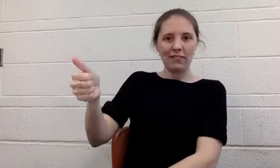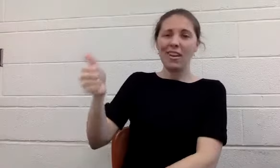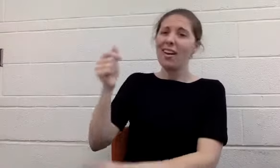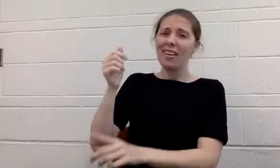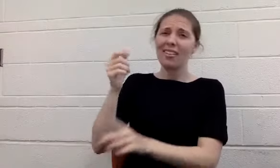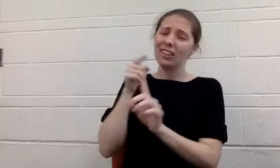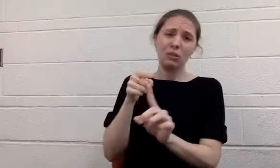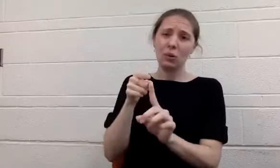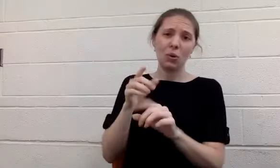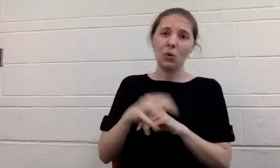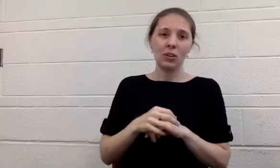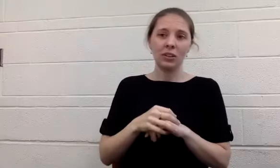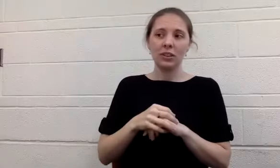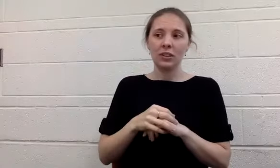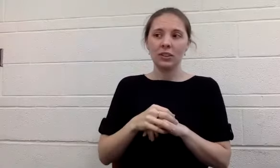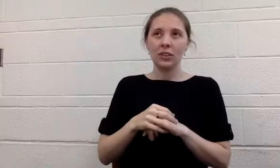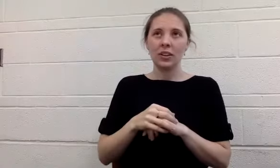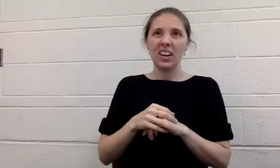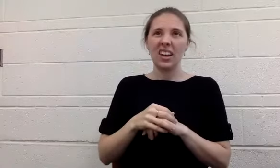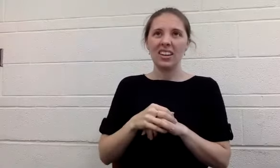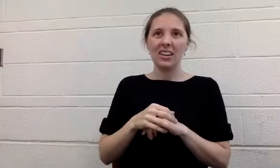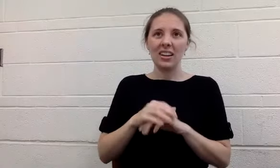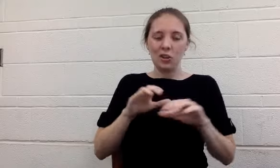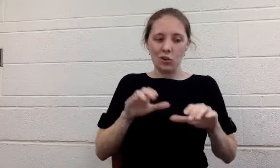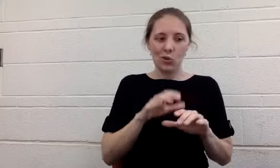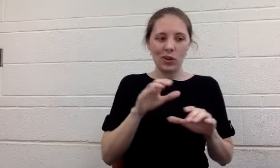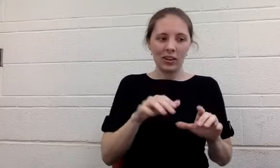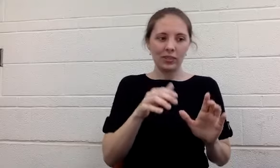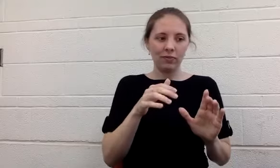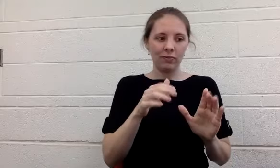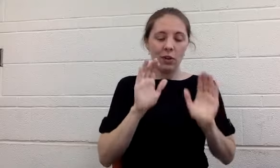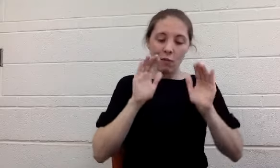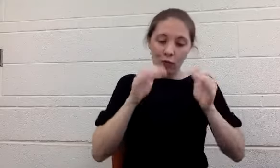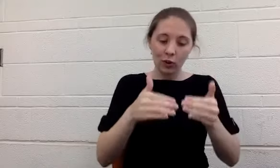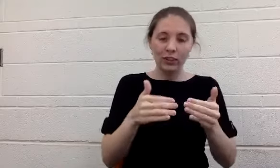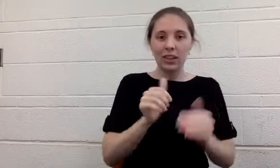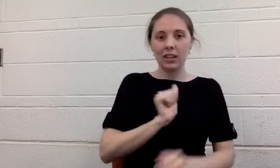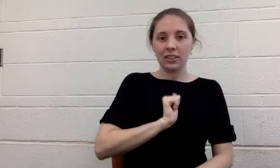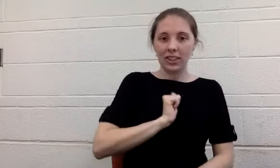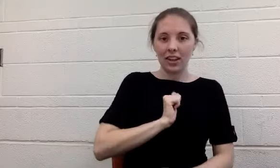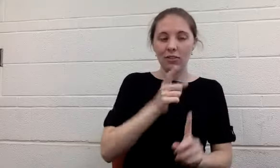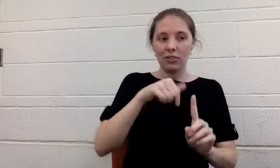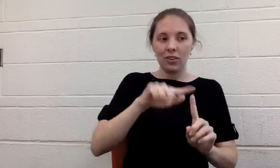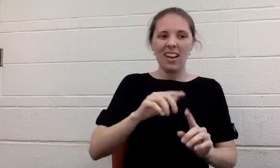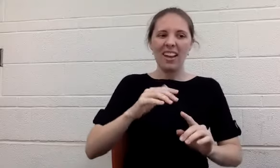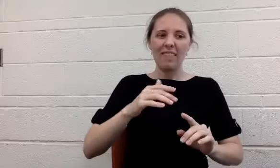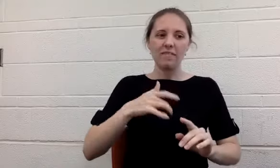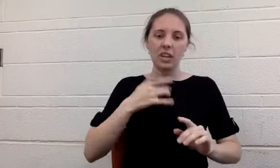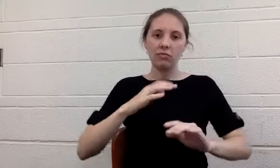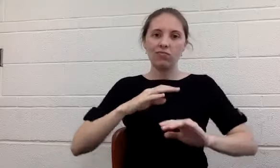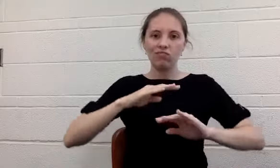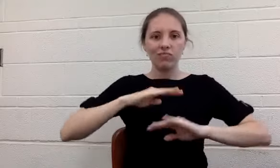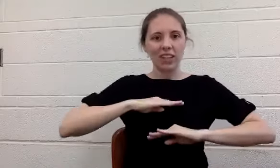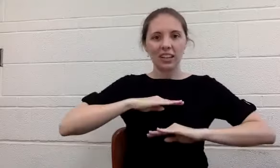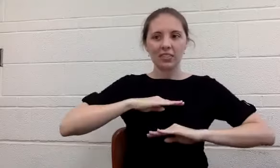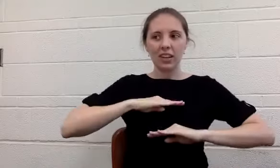be the mom, not the son. My job is to be the wife, not the husband. And if I focus on what my job is,